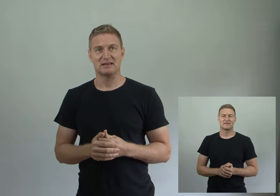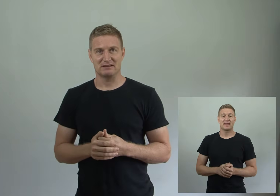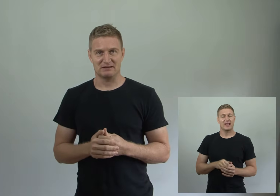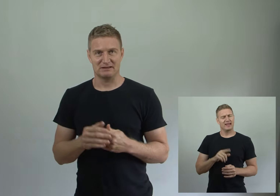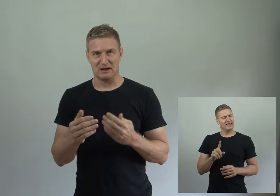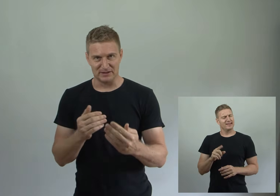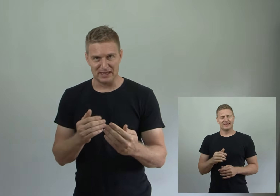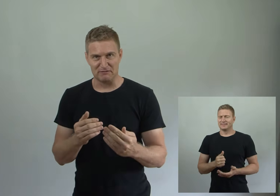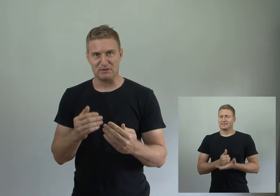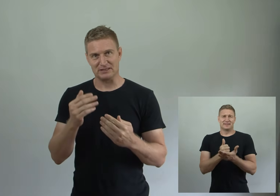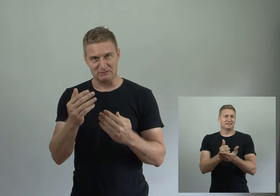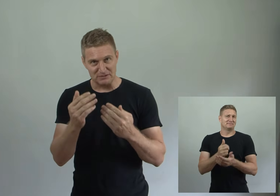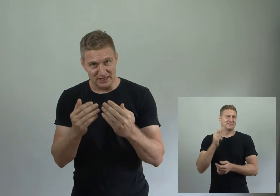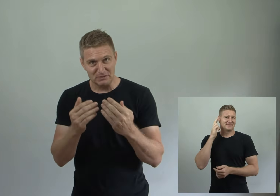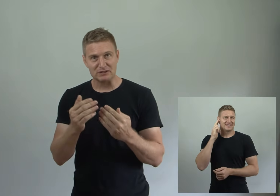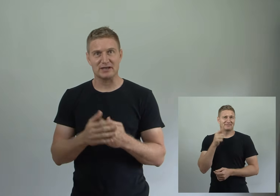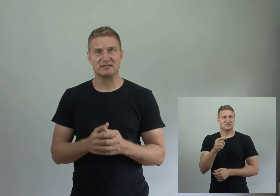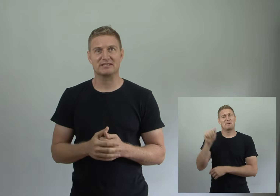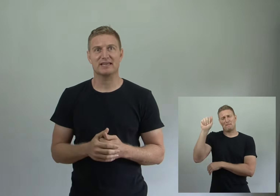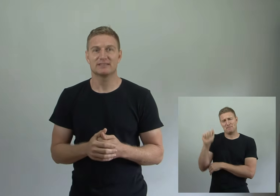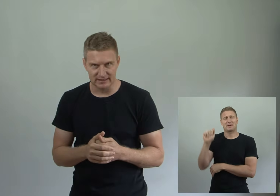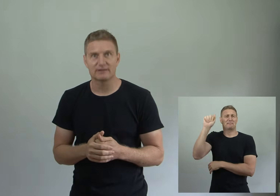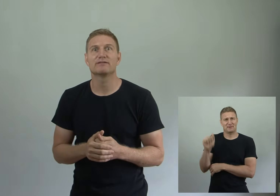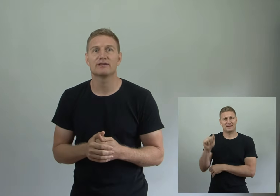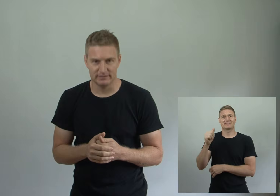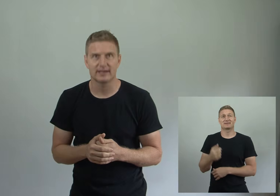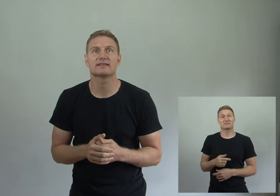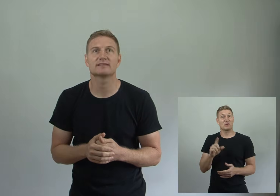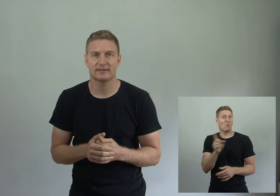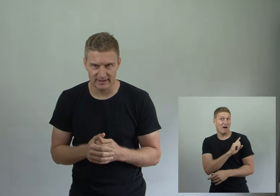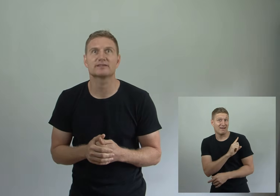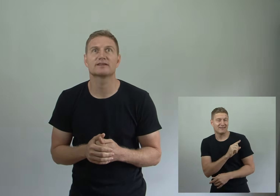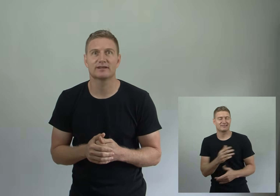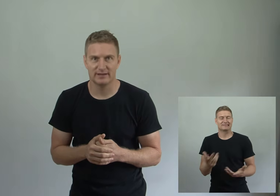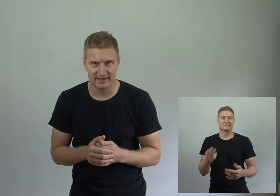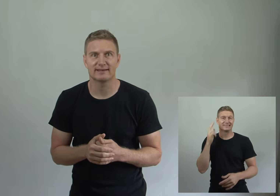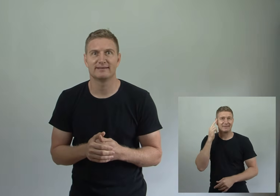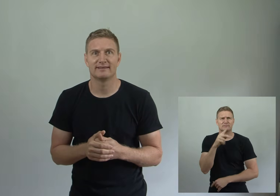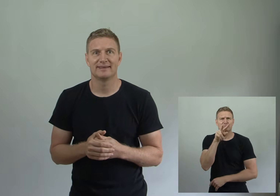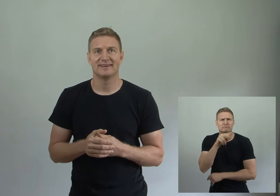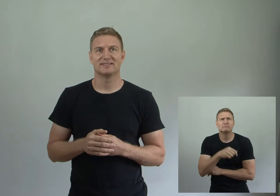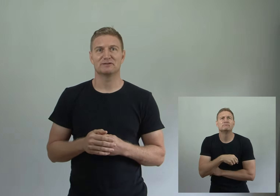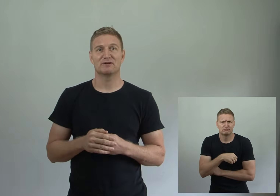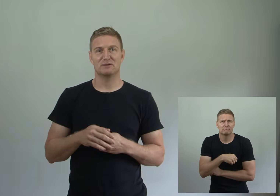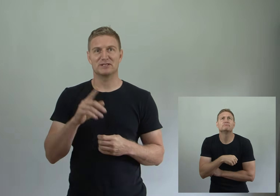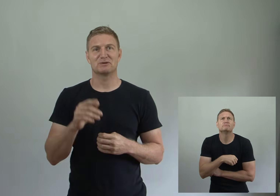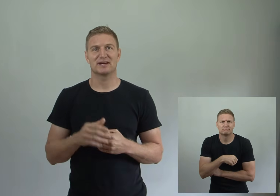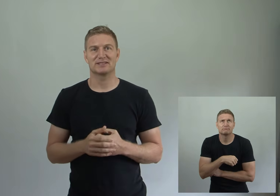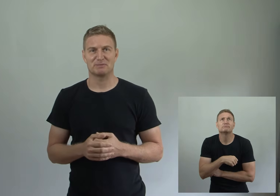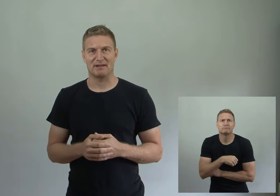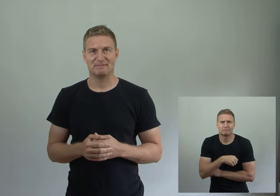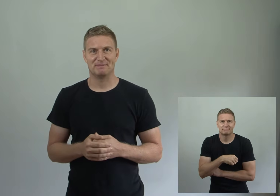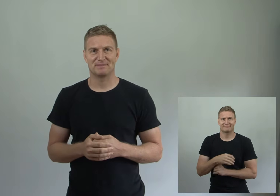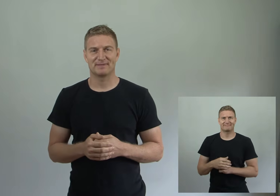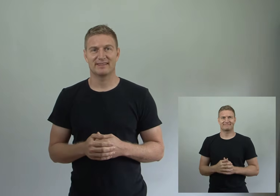to help the deaf person read what you're trying to say, because he's going to follow you like this. The eyes are going to go like that to follow what you're trying